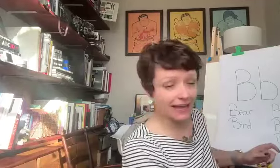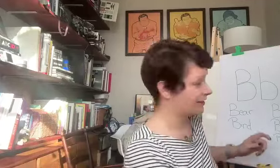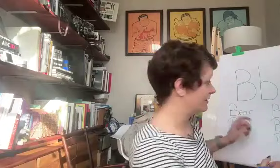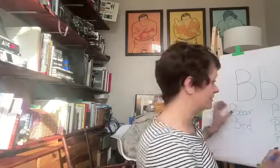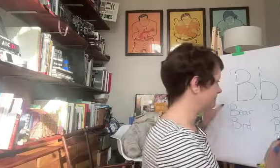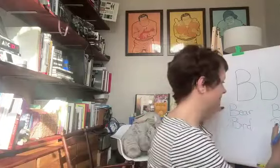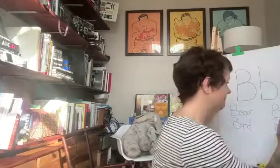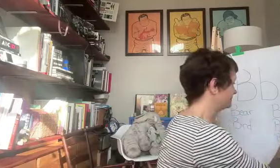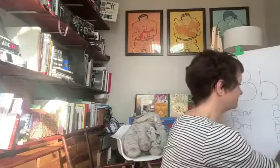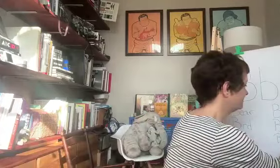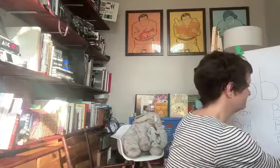Thank you.